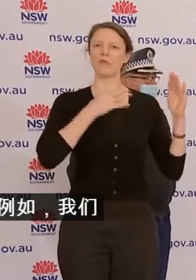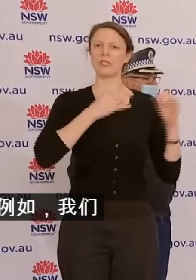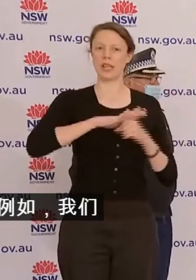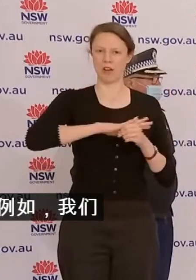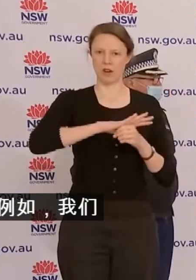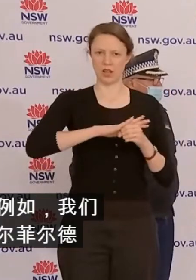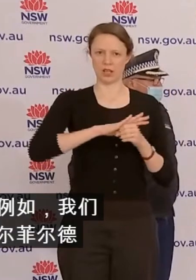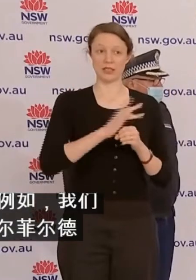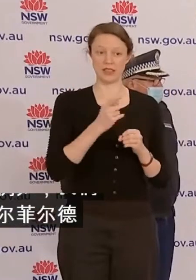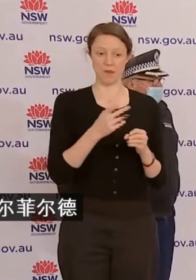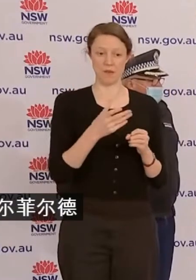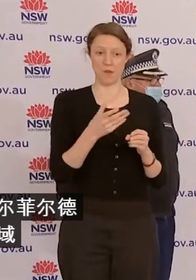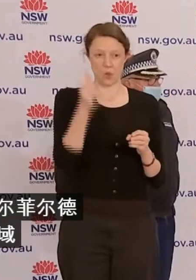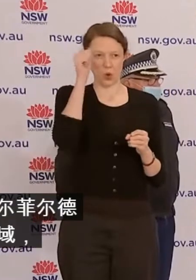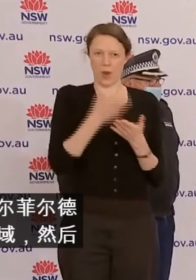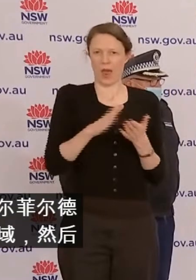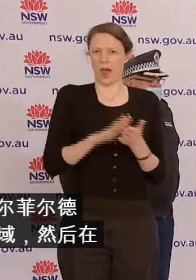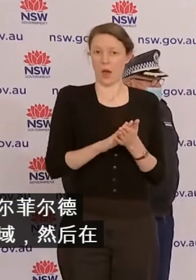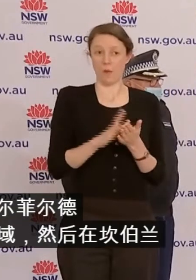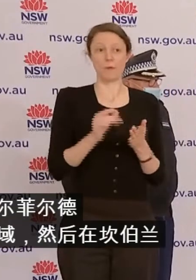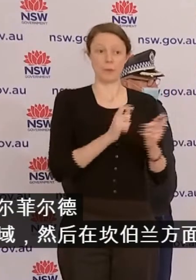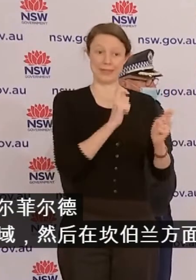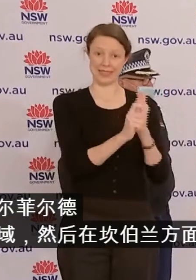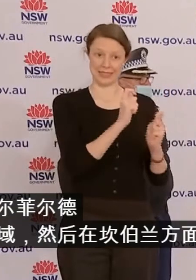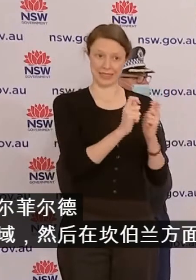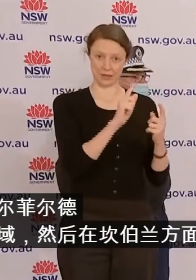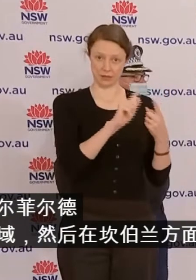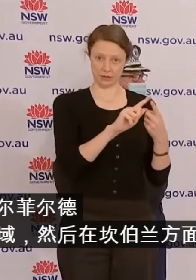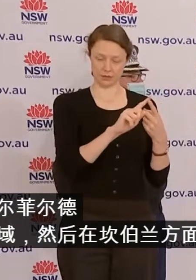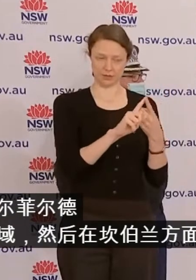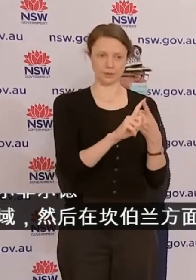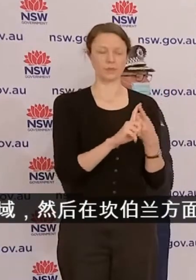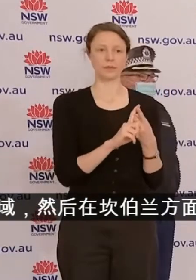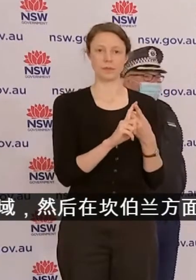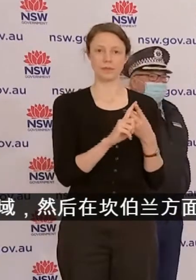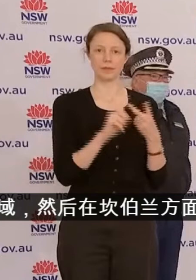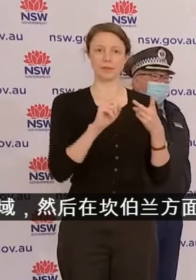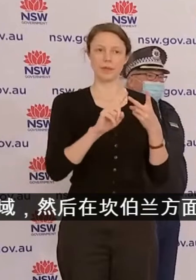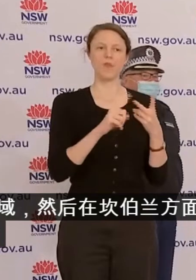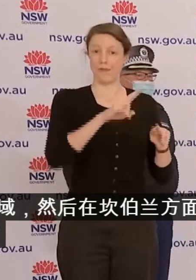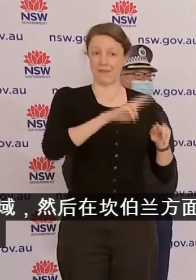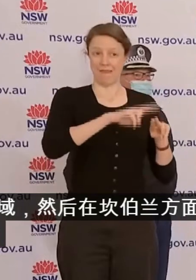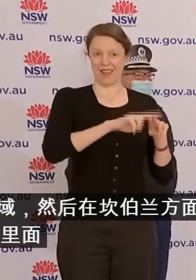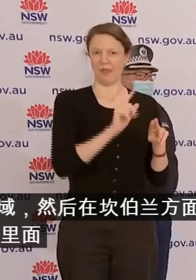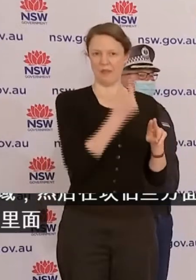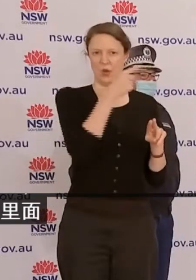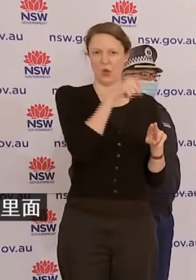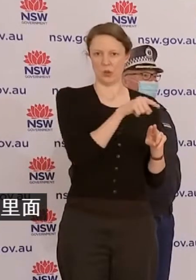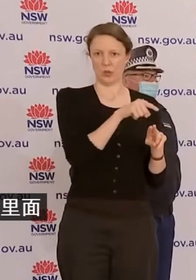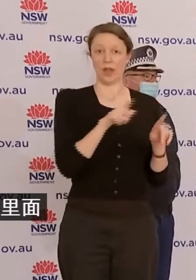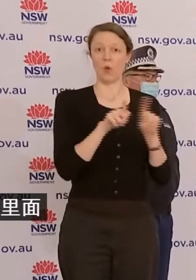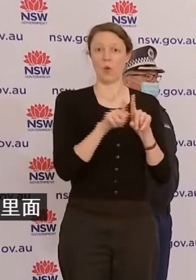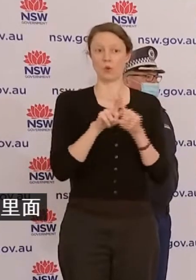targeted Fairfield local government area, and then in terms of Cumberland, we switched that. So there are